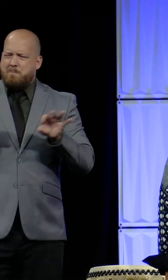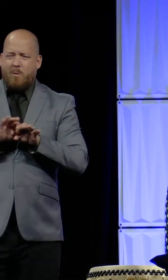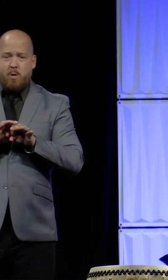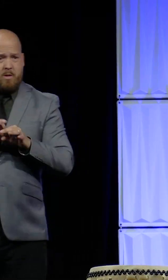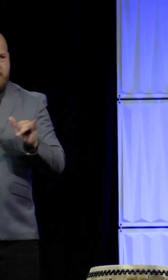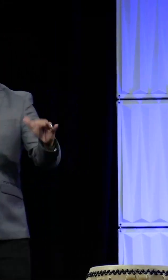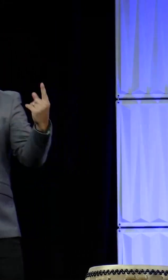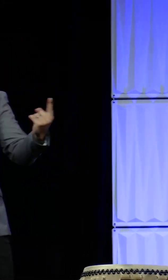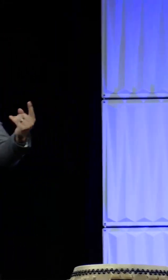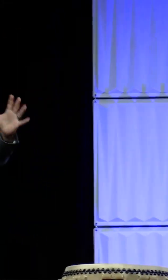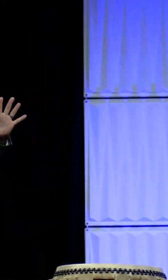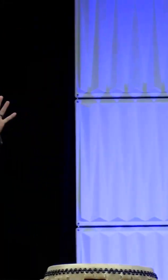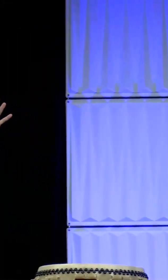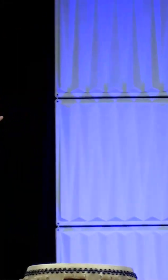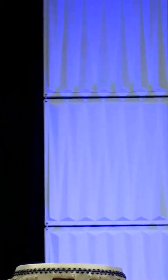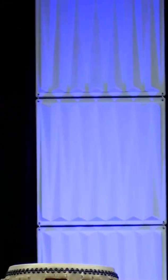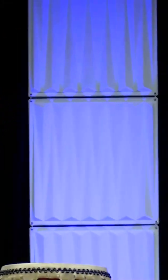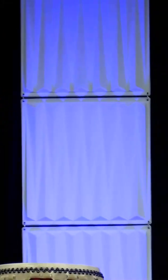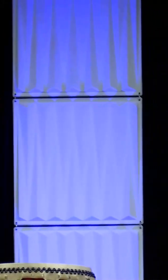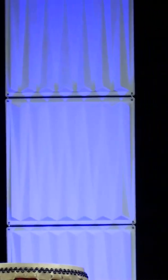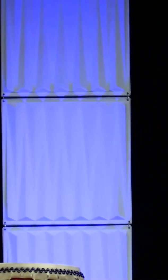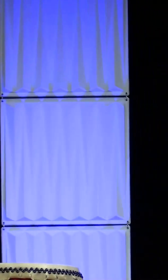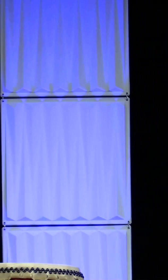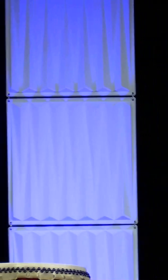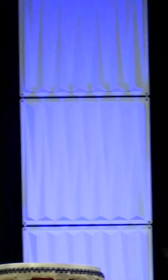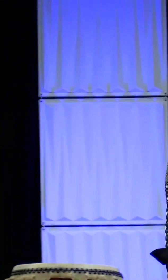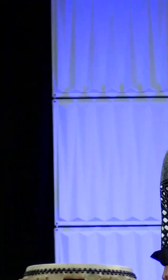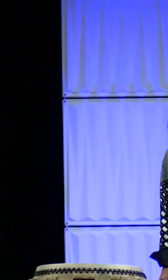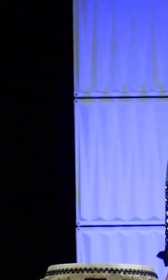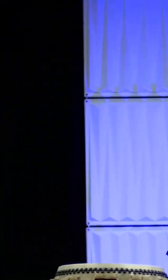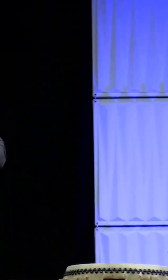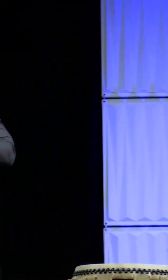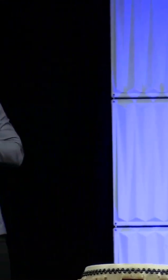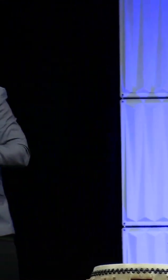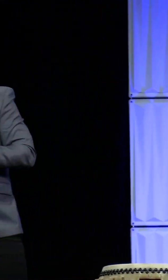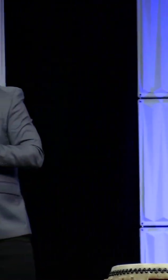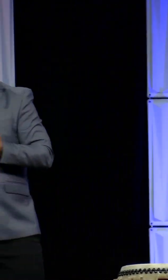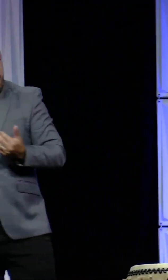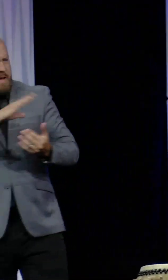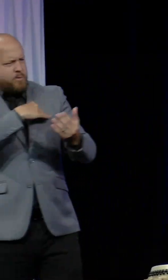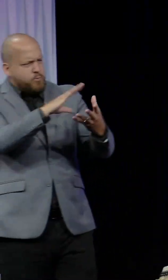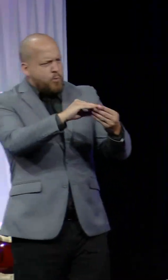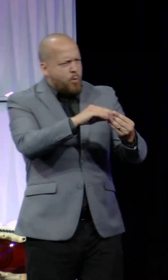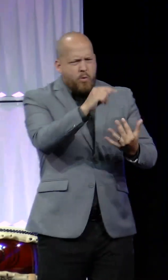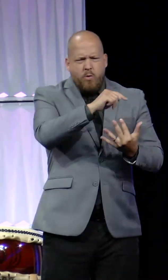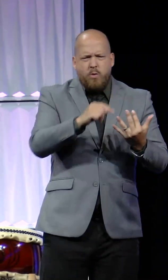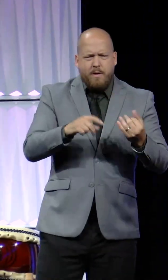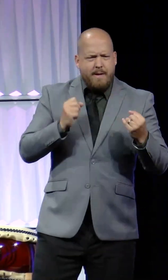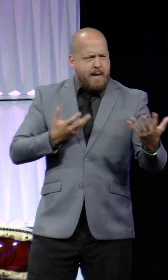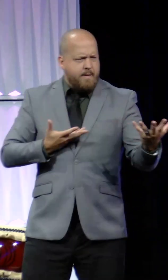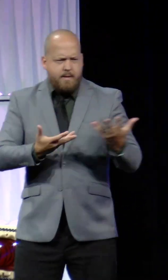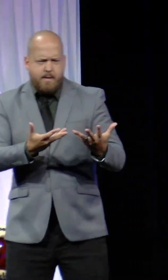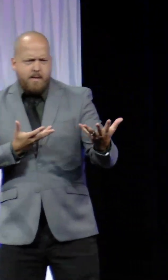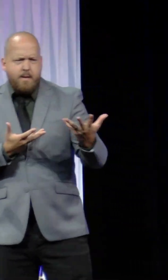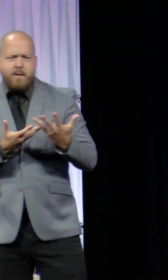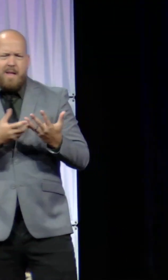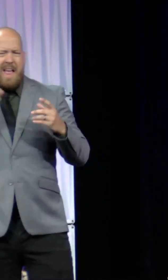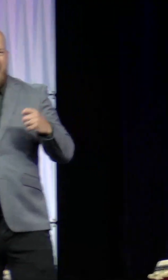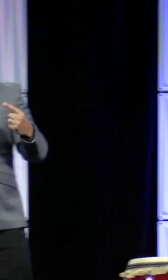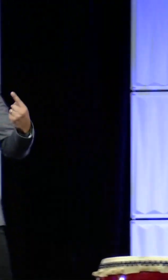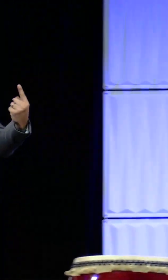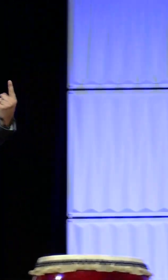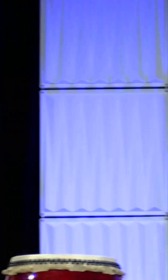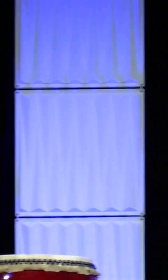Let's practice fierce love in community. And let us fuse power with love for